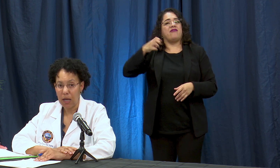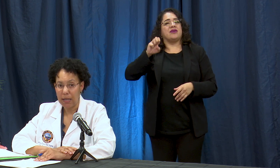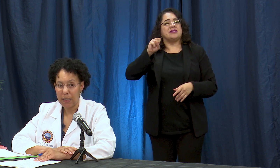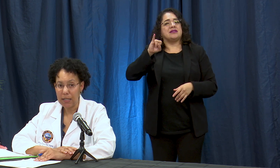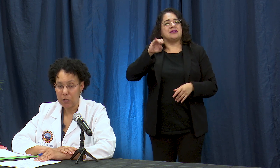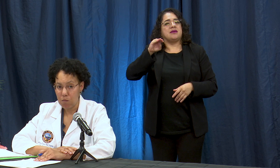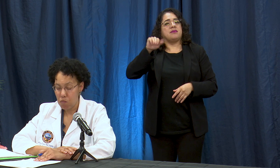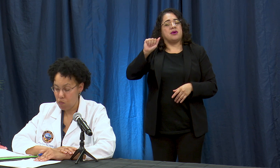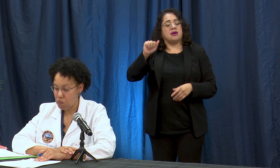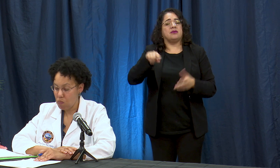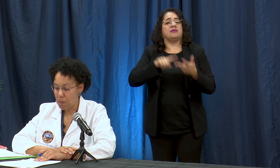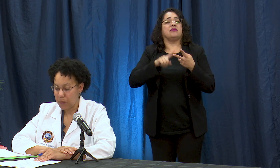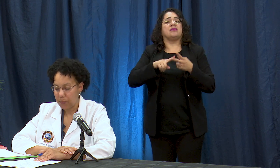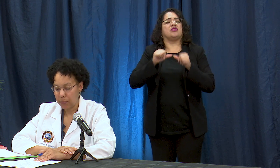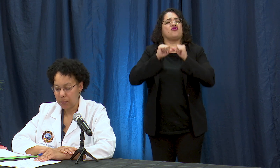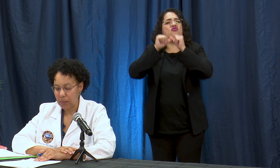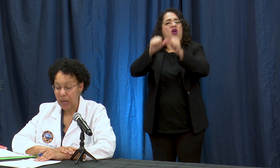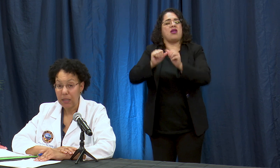chronic bronchitis,